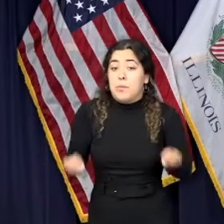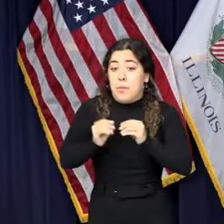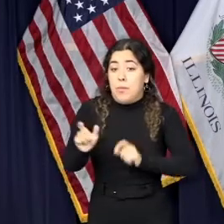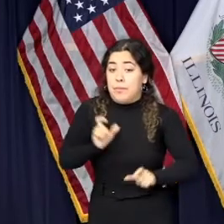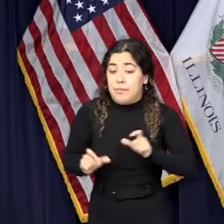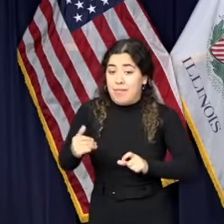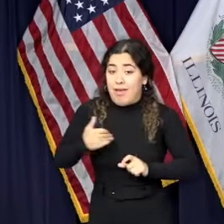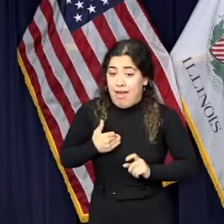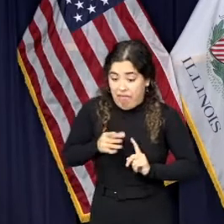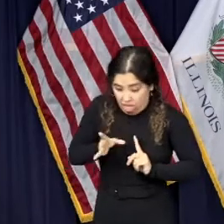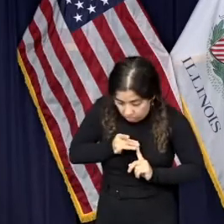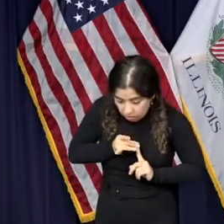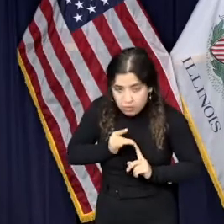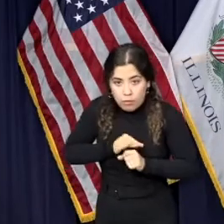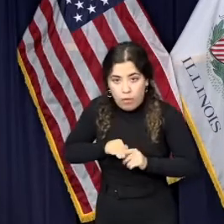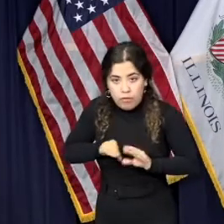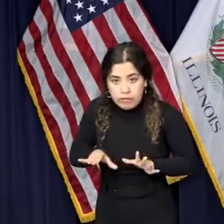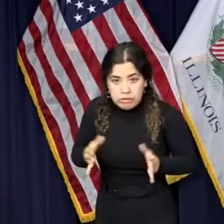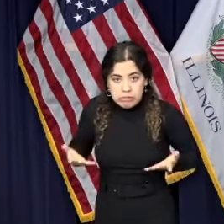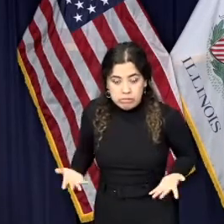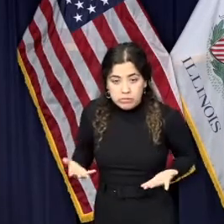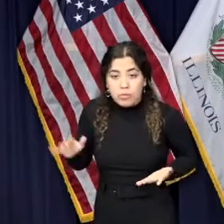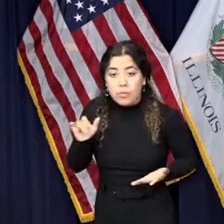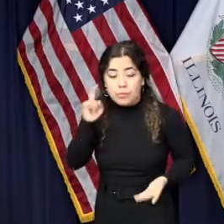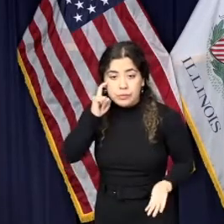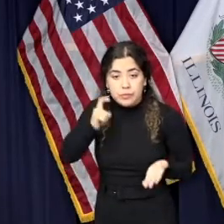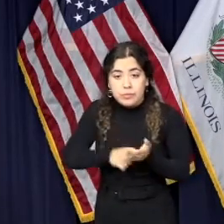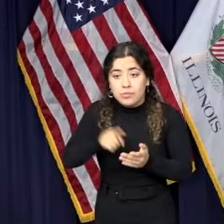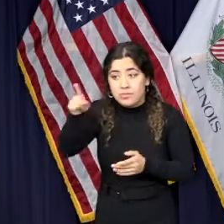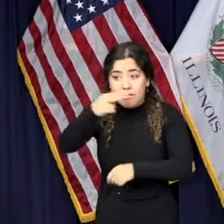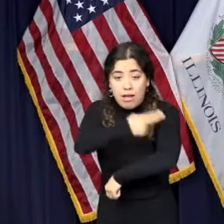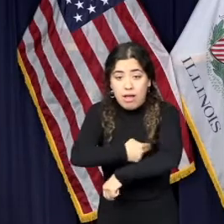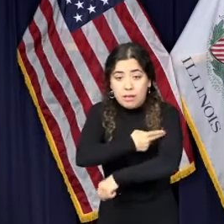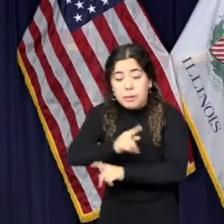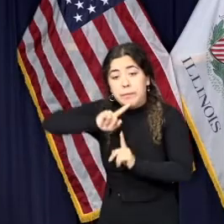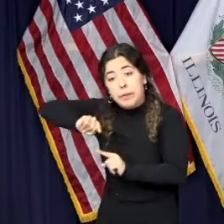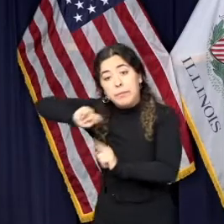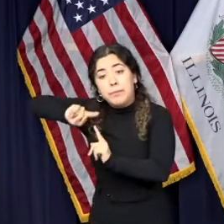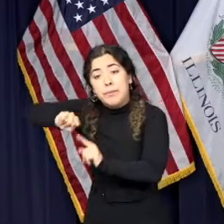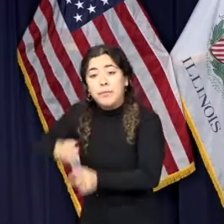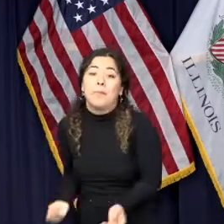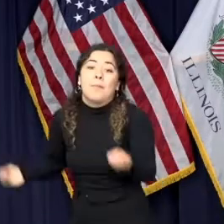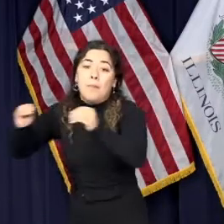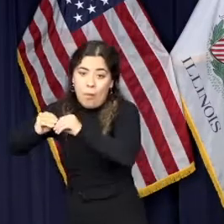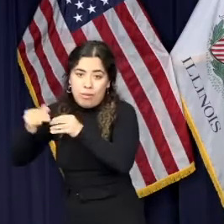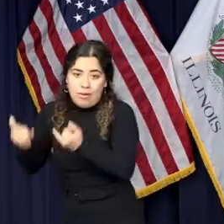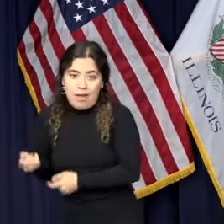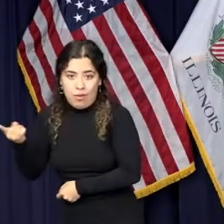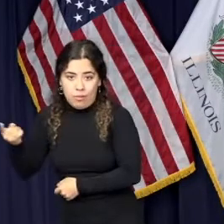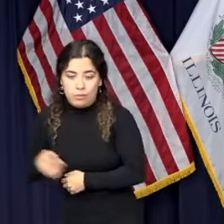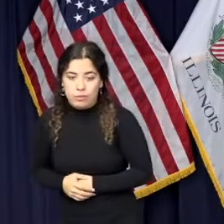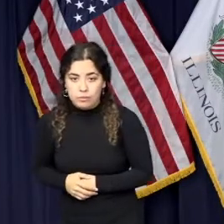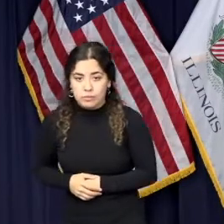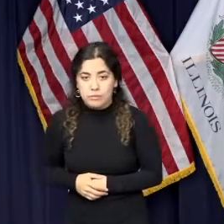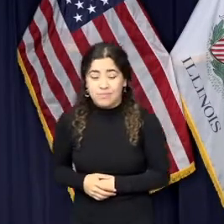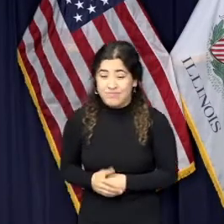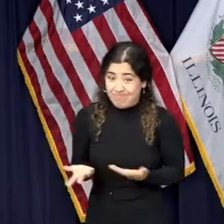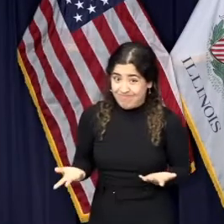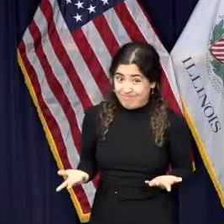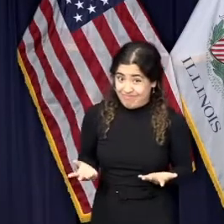weeks, but we're also seeing a slight increase in hospital admissions as well. These are